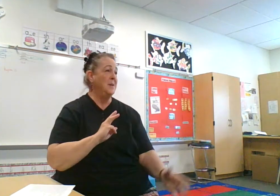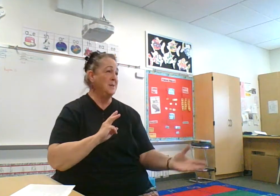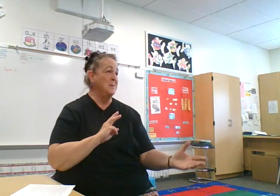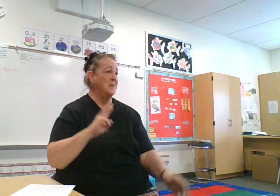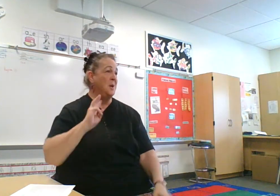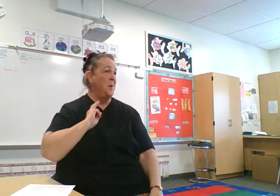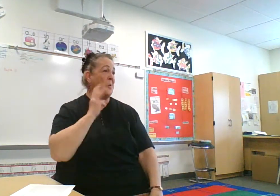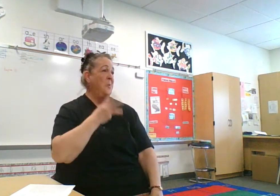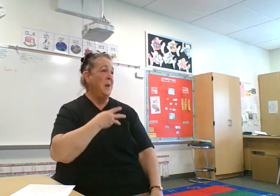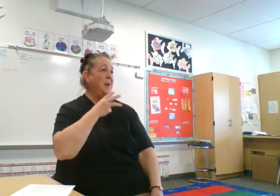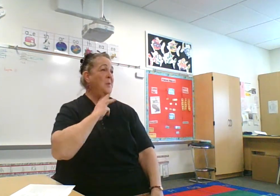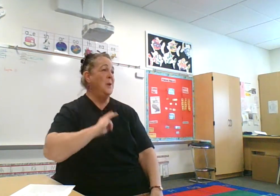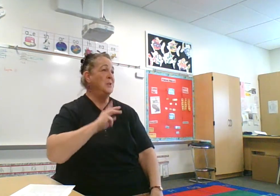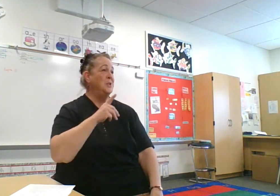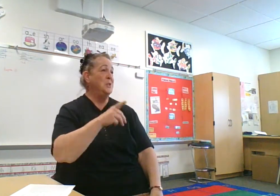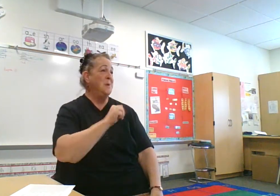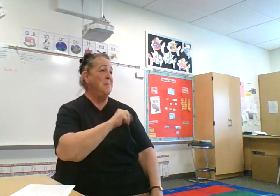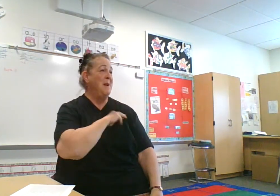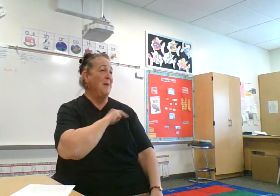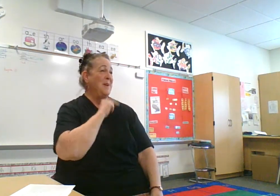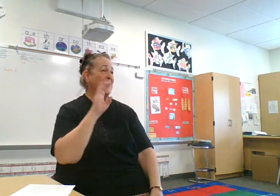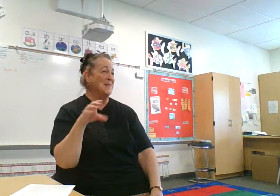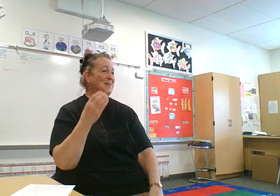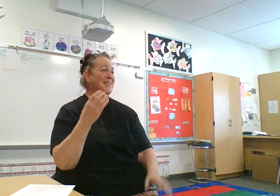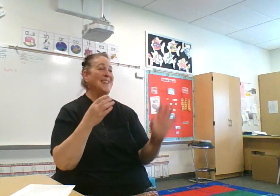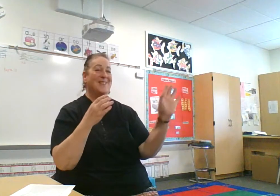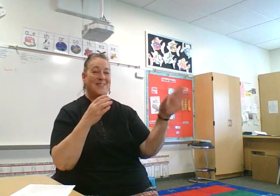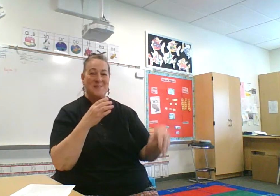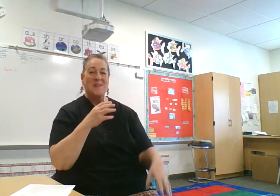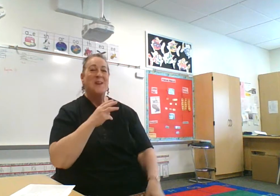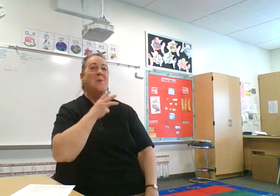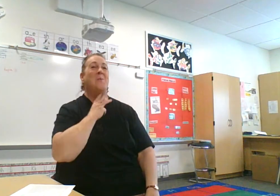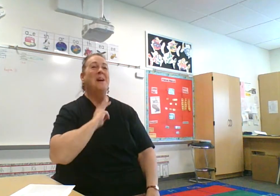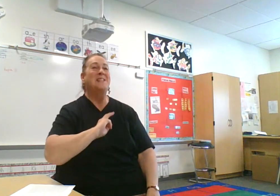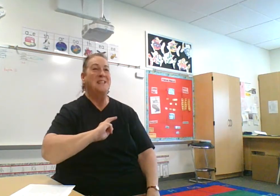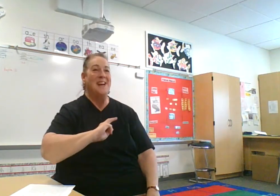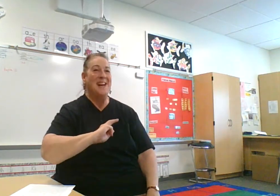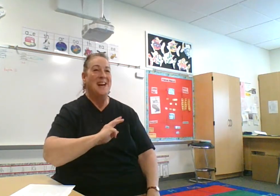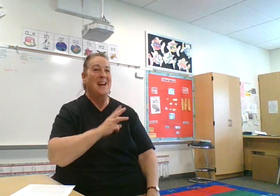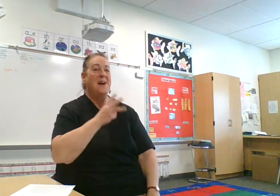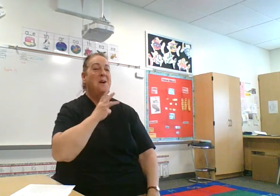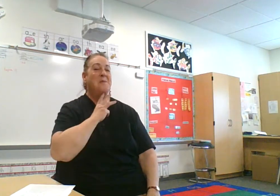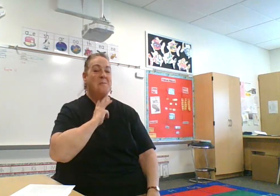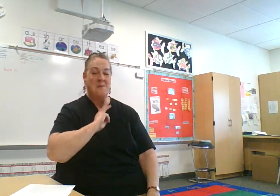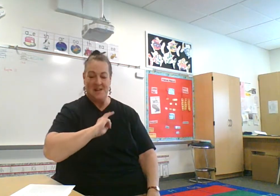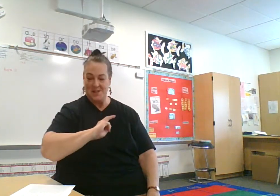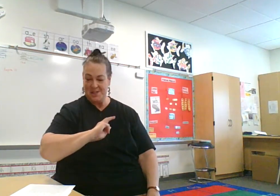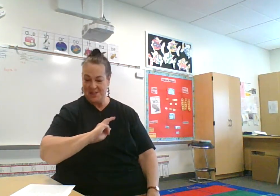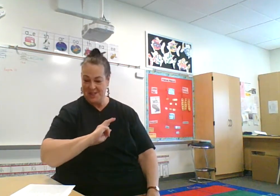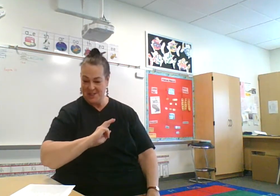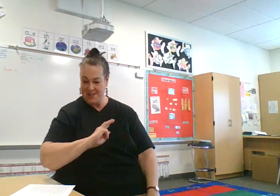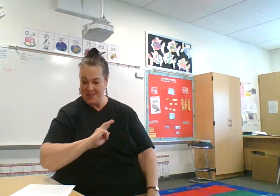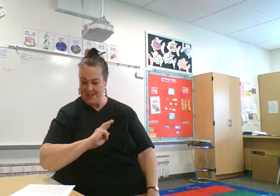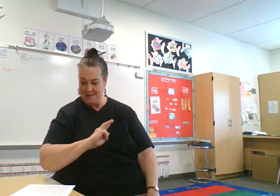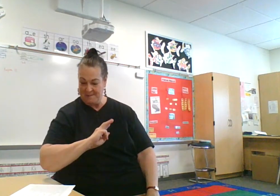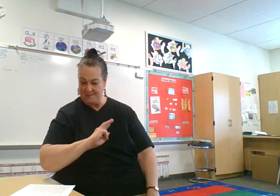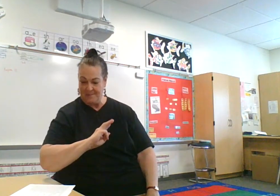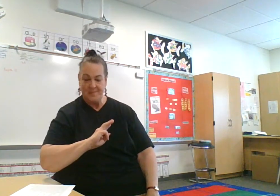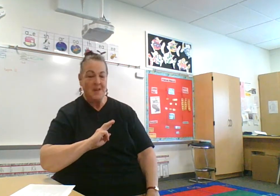Christmas, we wish you a Merry Christmas. So wish. Wish.